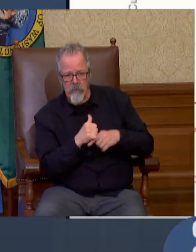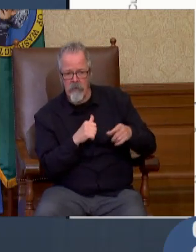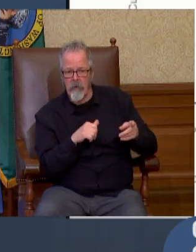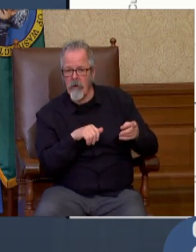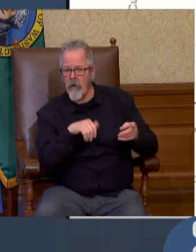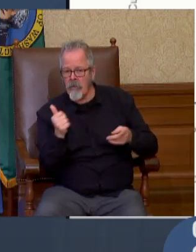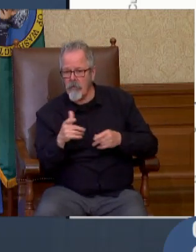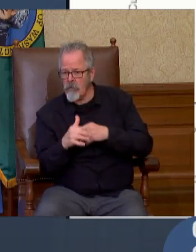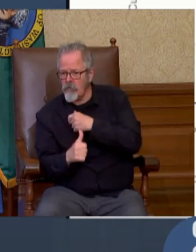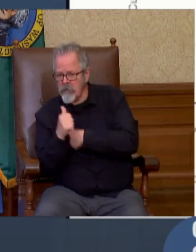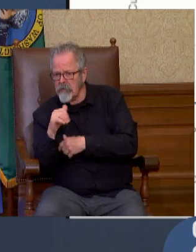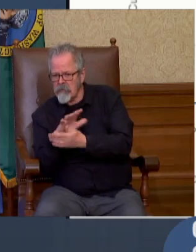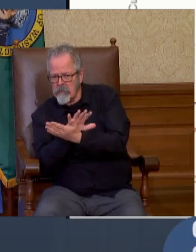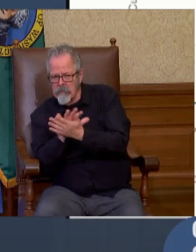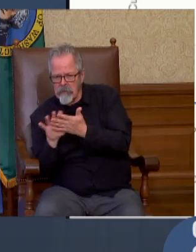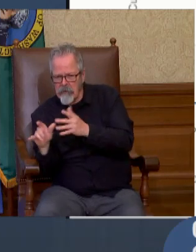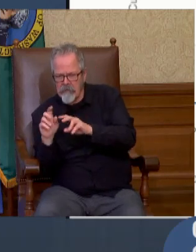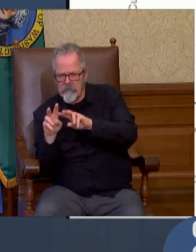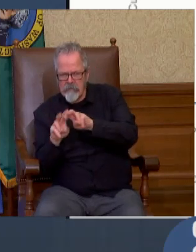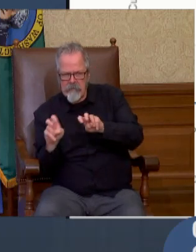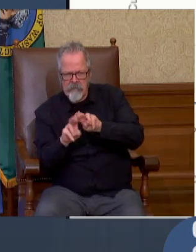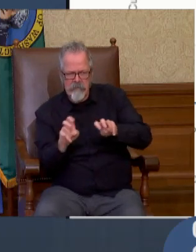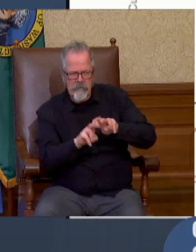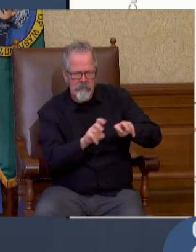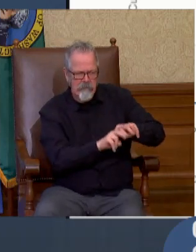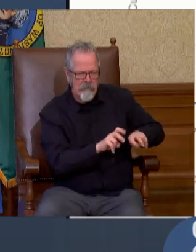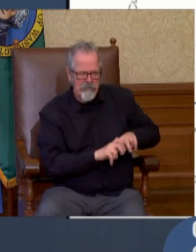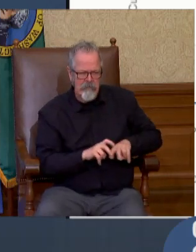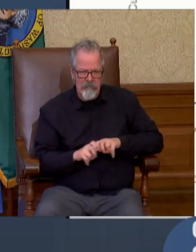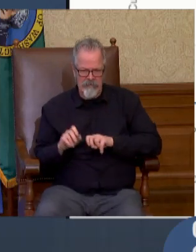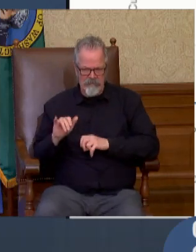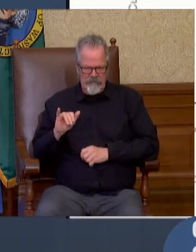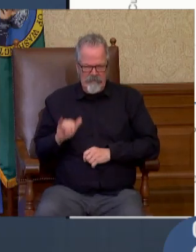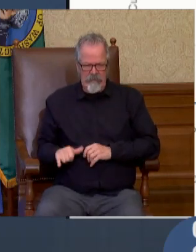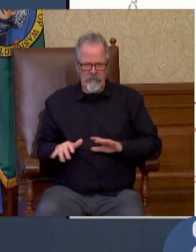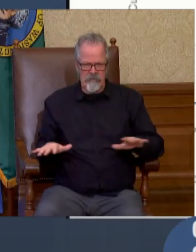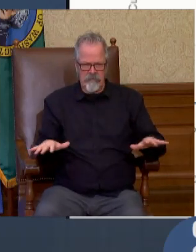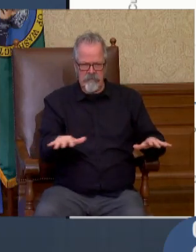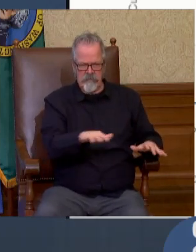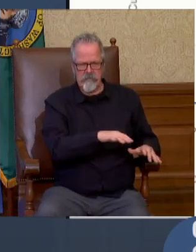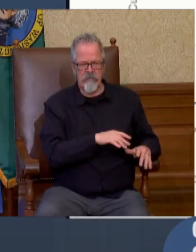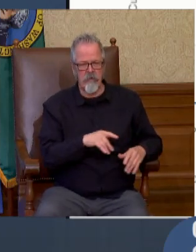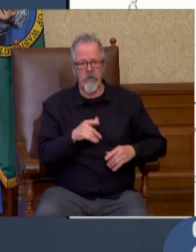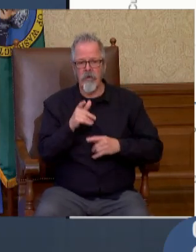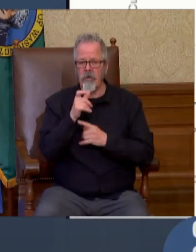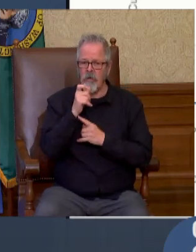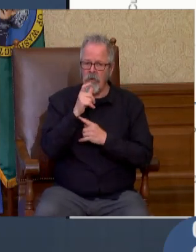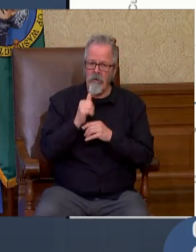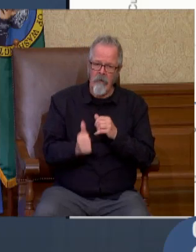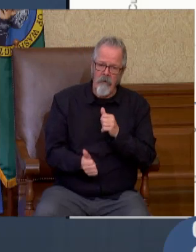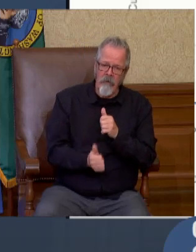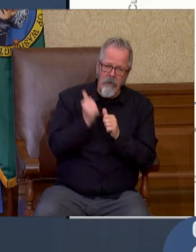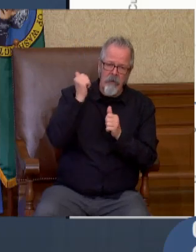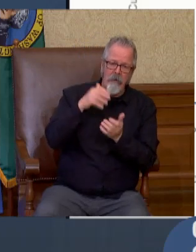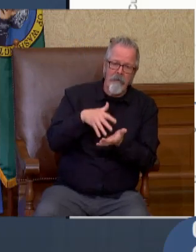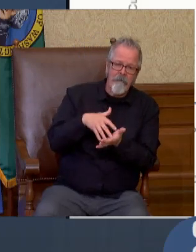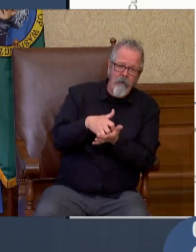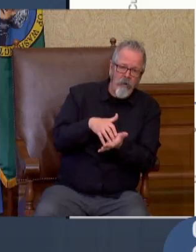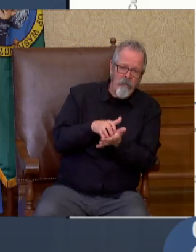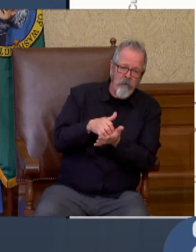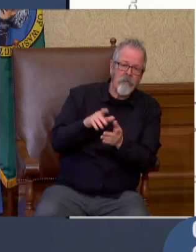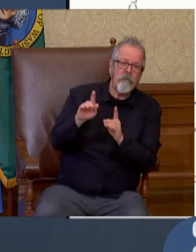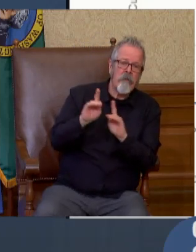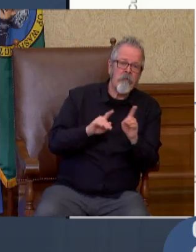slide. Some of our most vulnerable clearly are people in long-term care facilities. And this slide shows